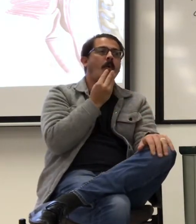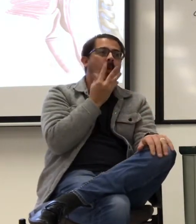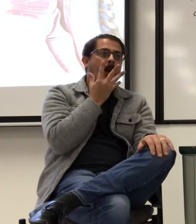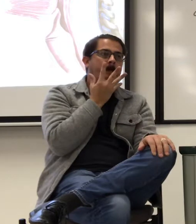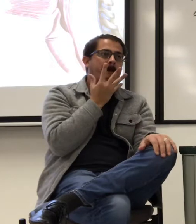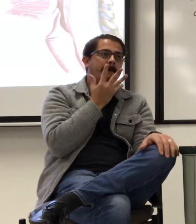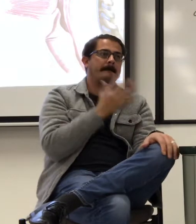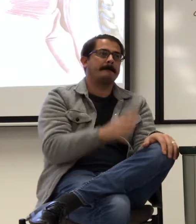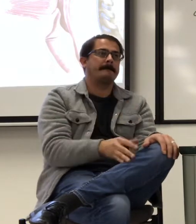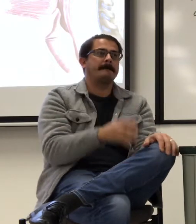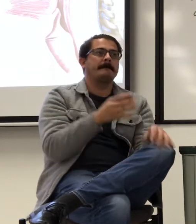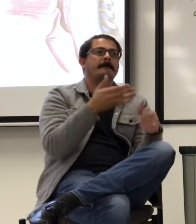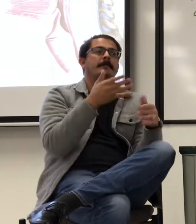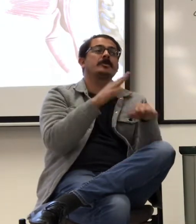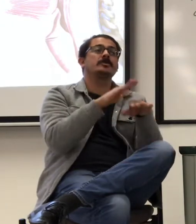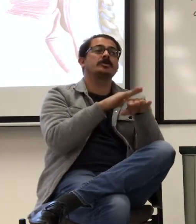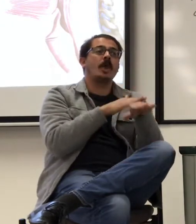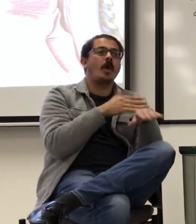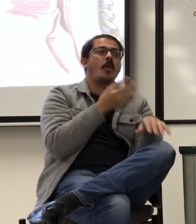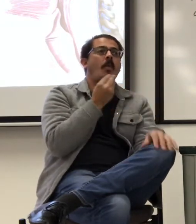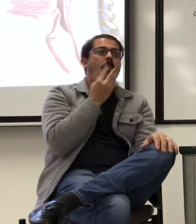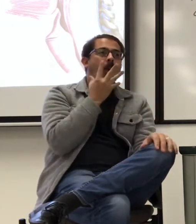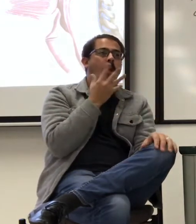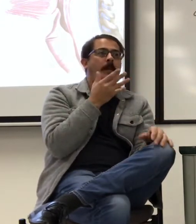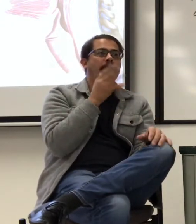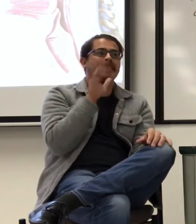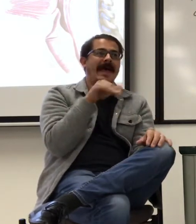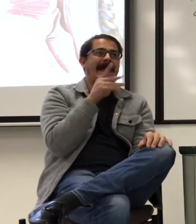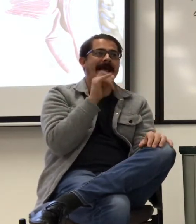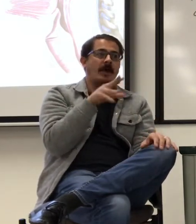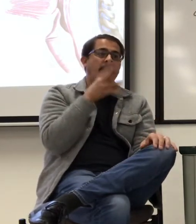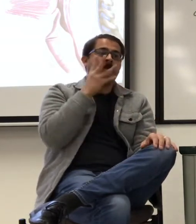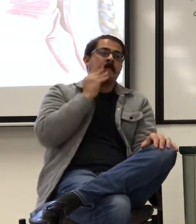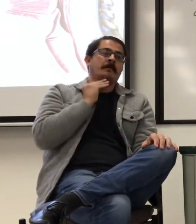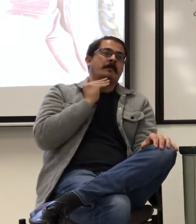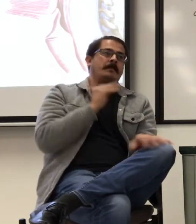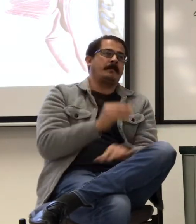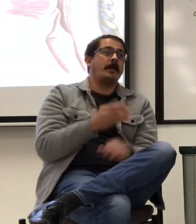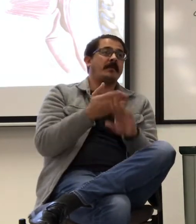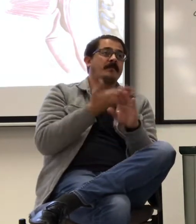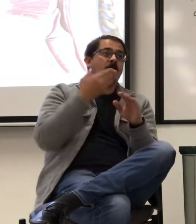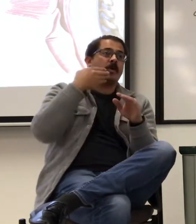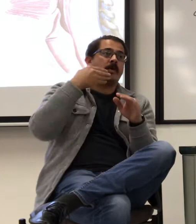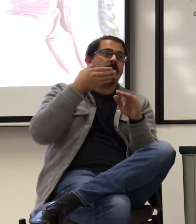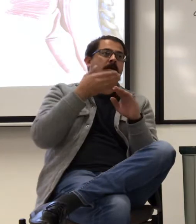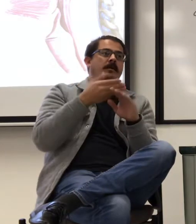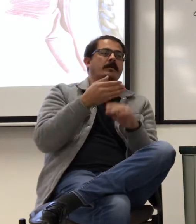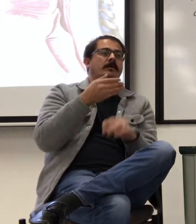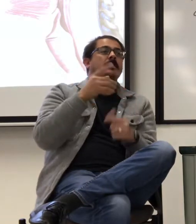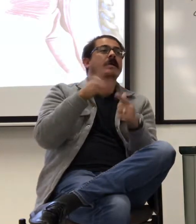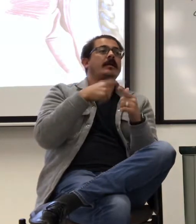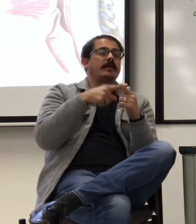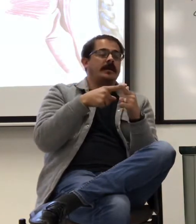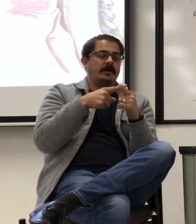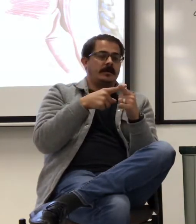warms air. And when you get out of